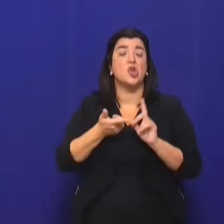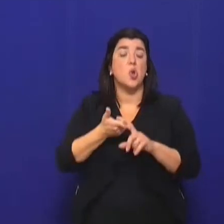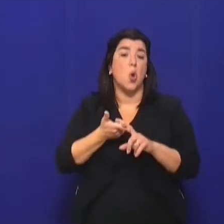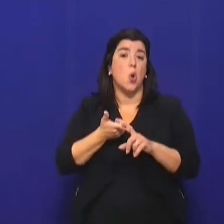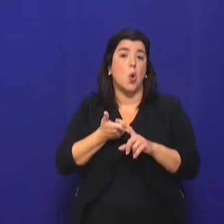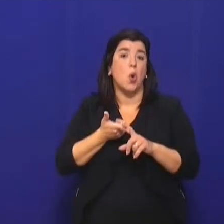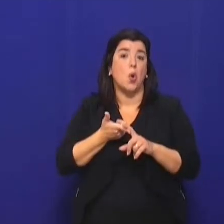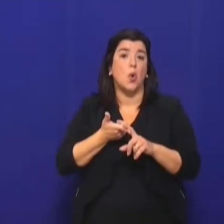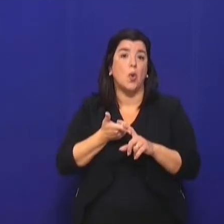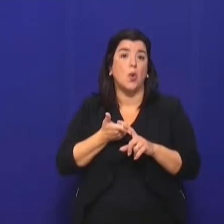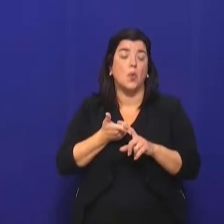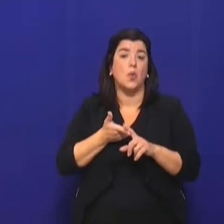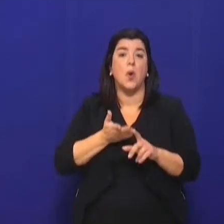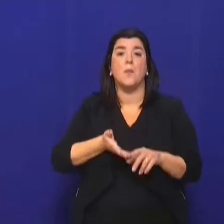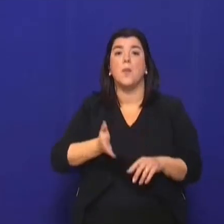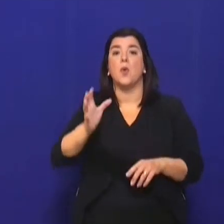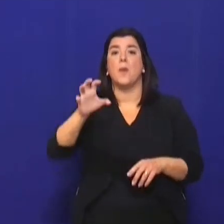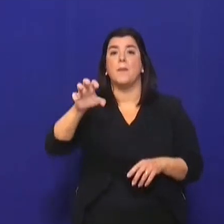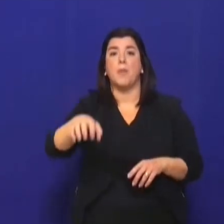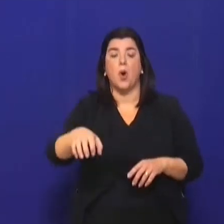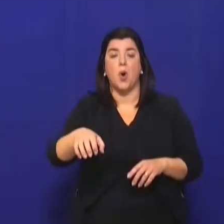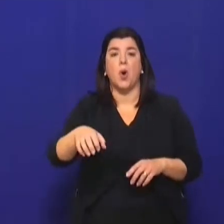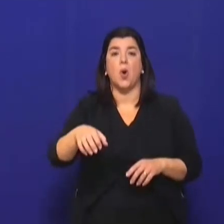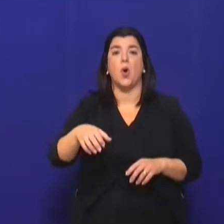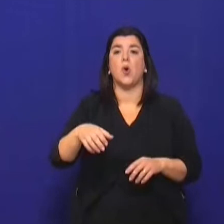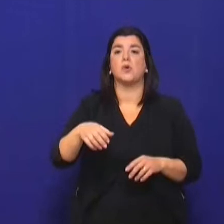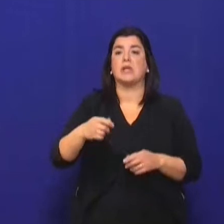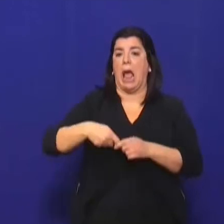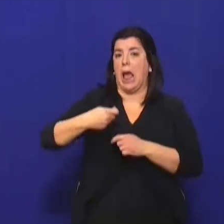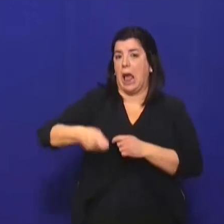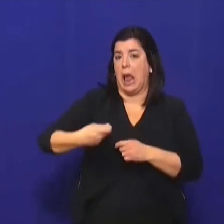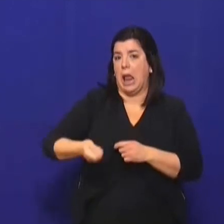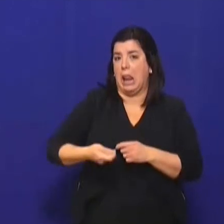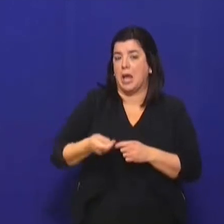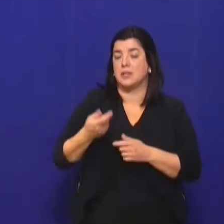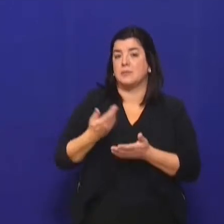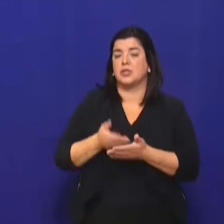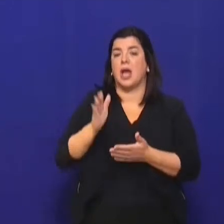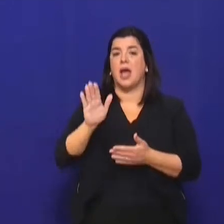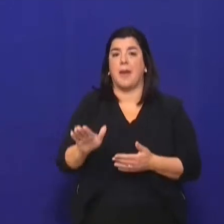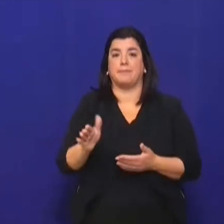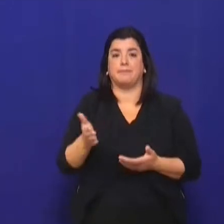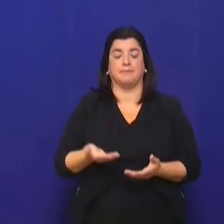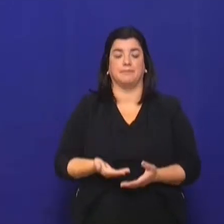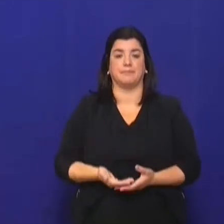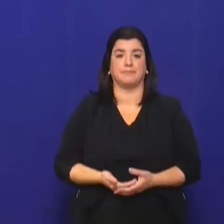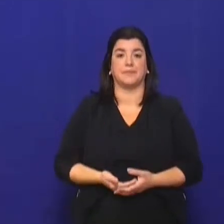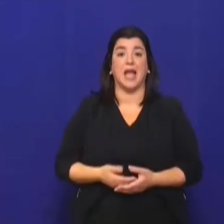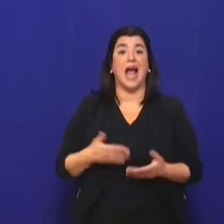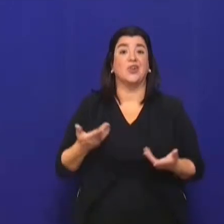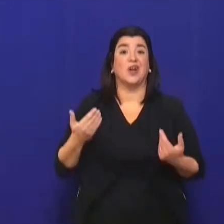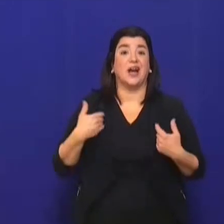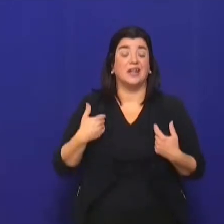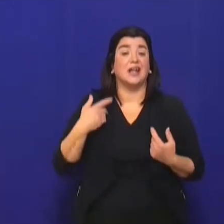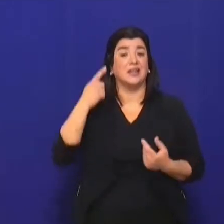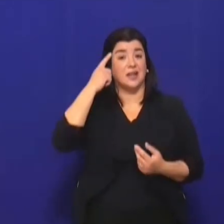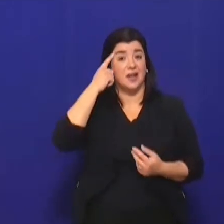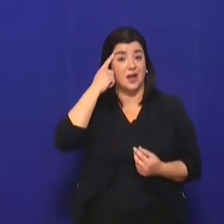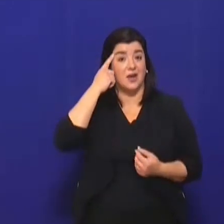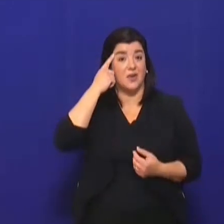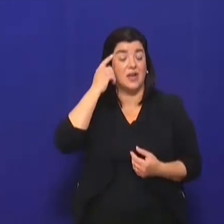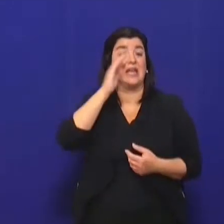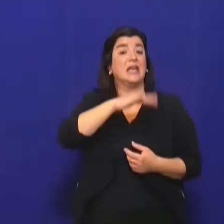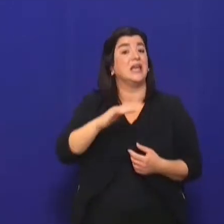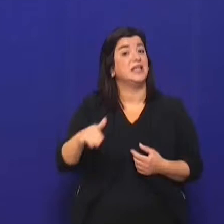propju marru f'post, krew post u ltaqgħu hemmhekk. U allura hawnhekk qegħdin naraw li l-pubbliku hu min